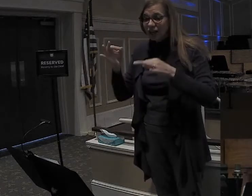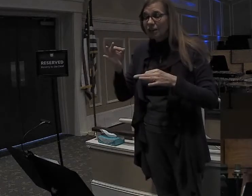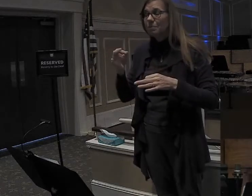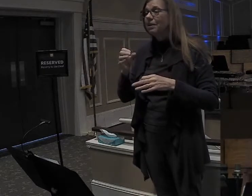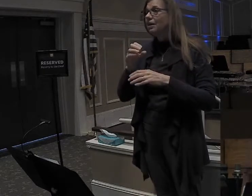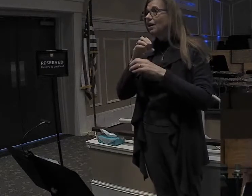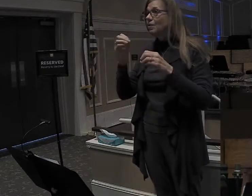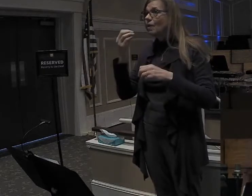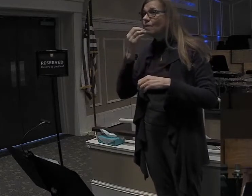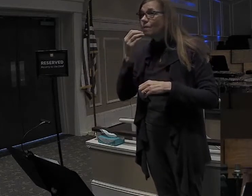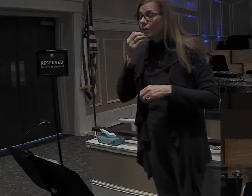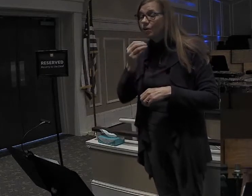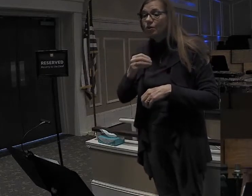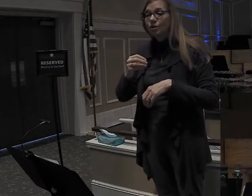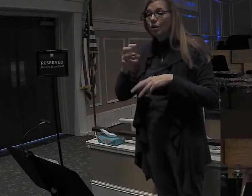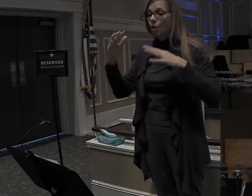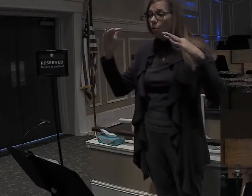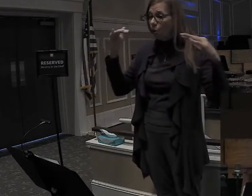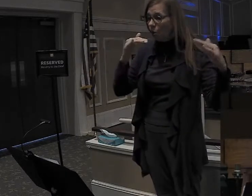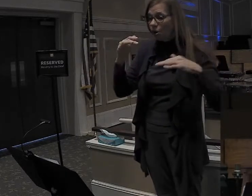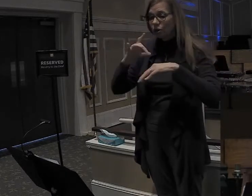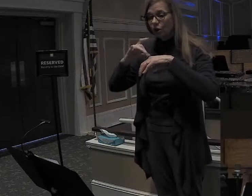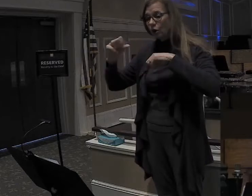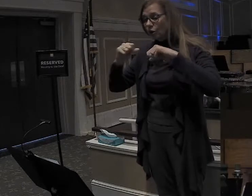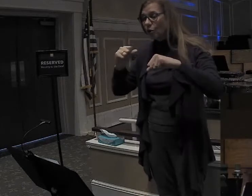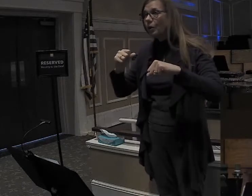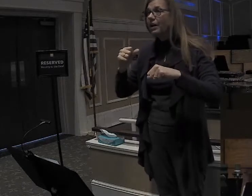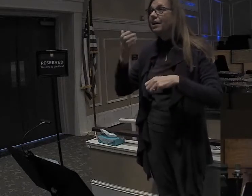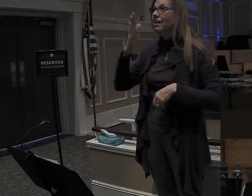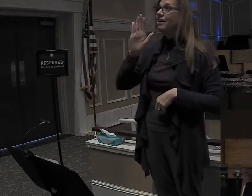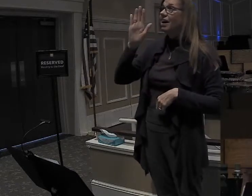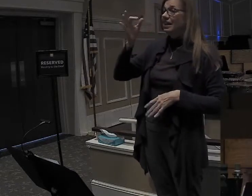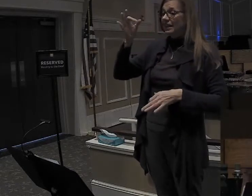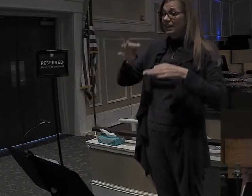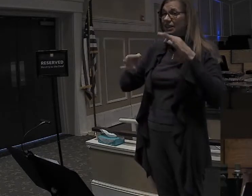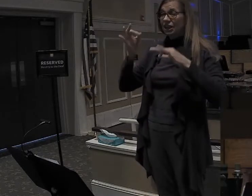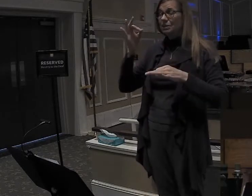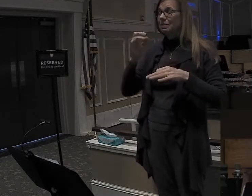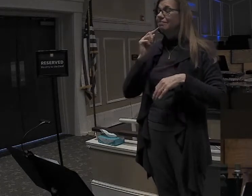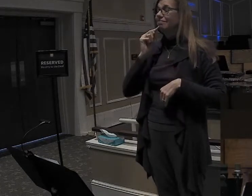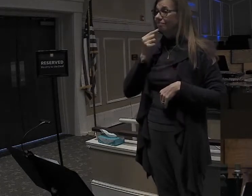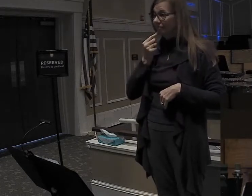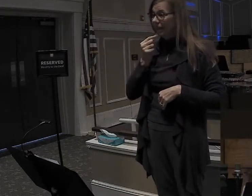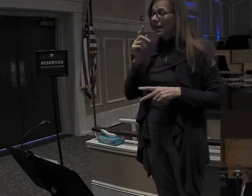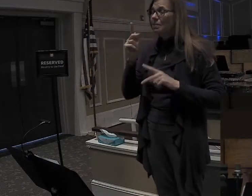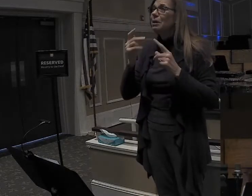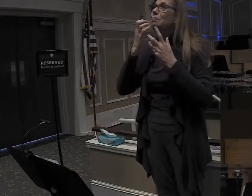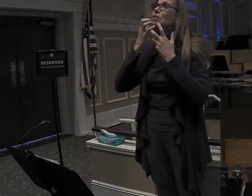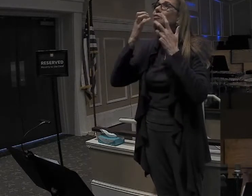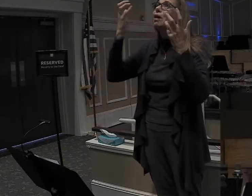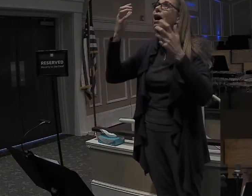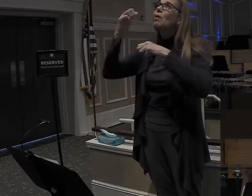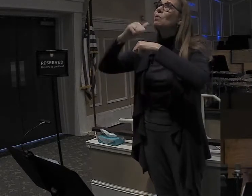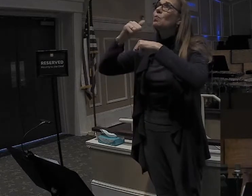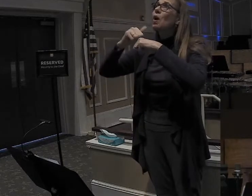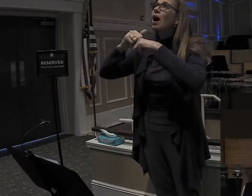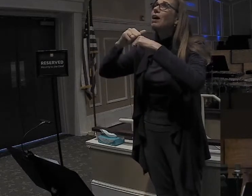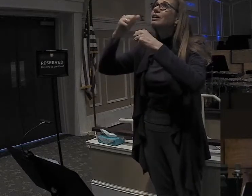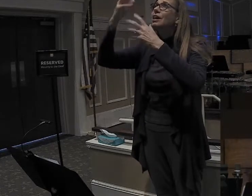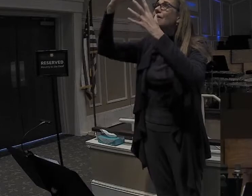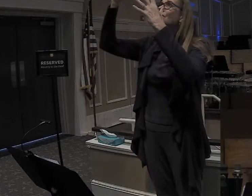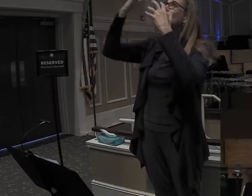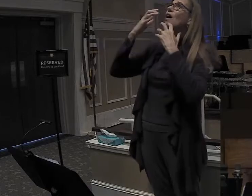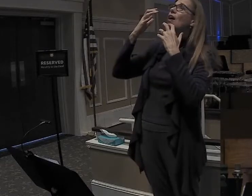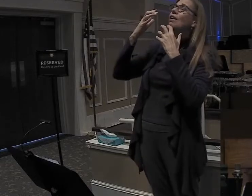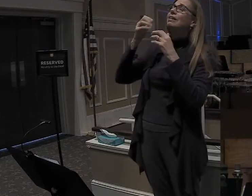and wars, earthquakes. The judgments of God have been so severe that people cry out for the rocks to fall on